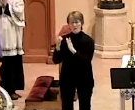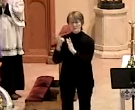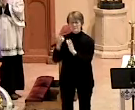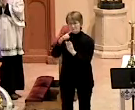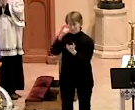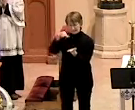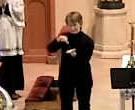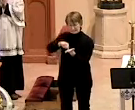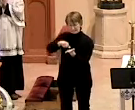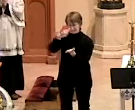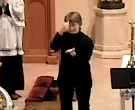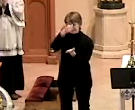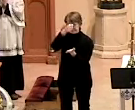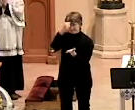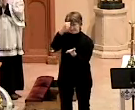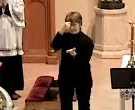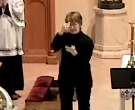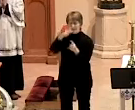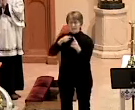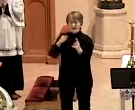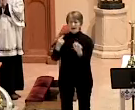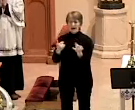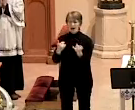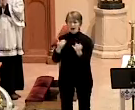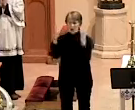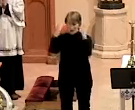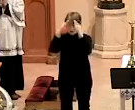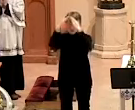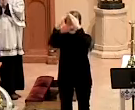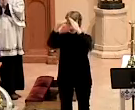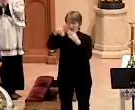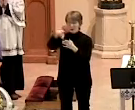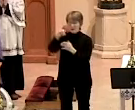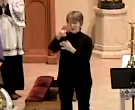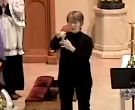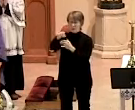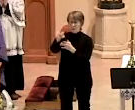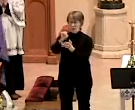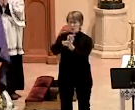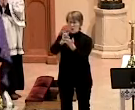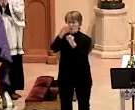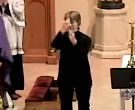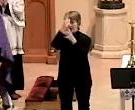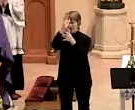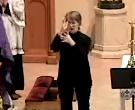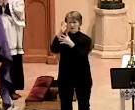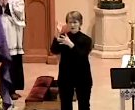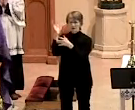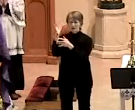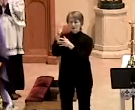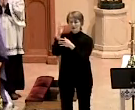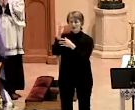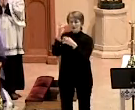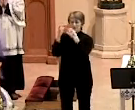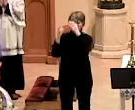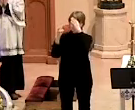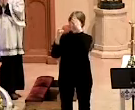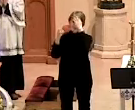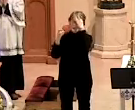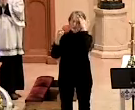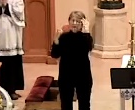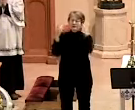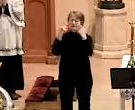with the sign of the cross. Our Holy Father, throughout a universal mandate in the Catholic